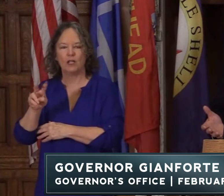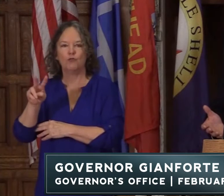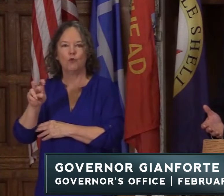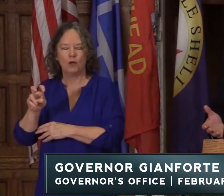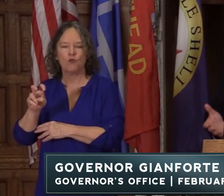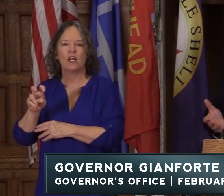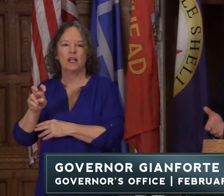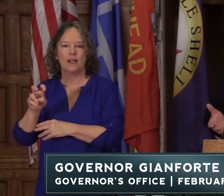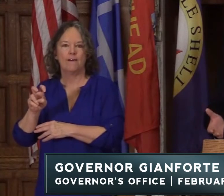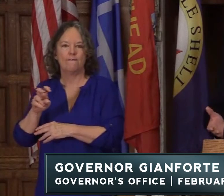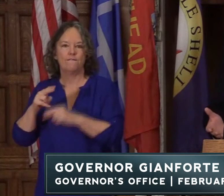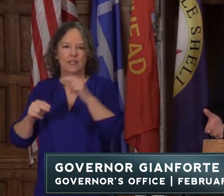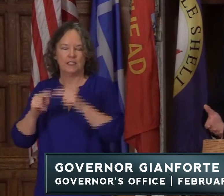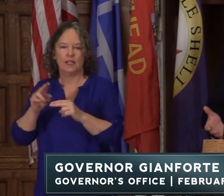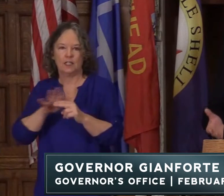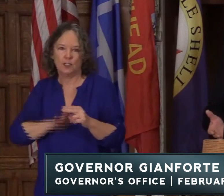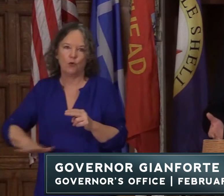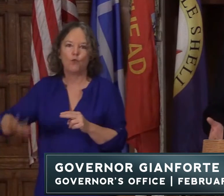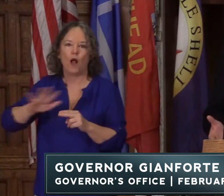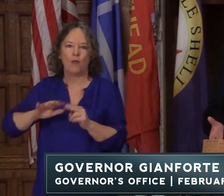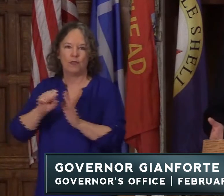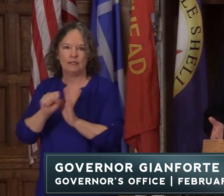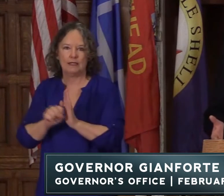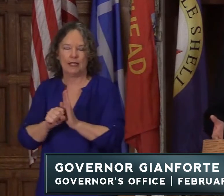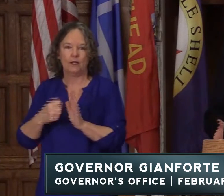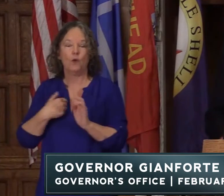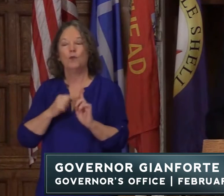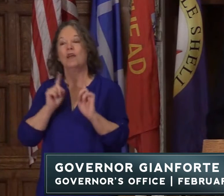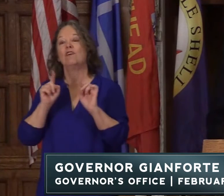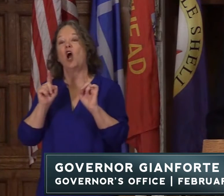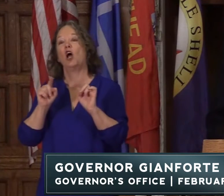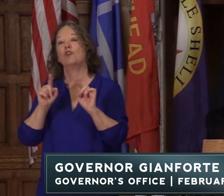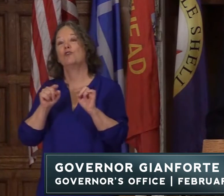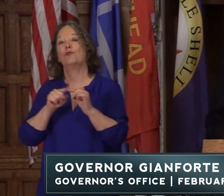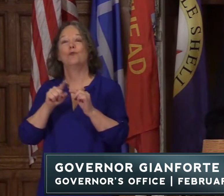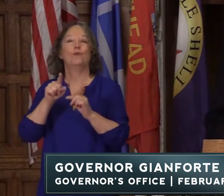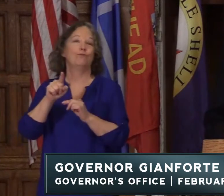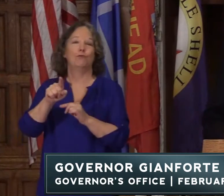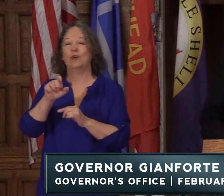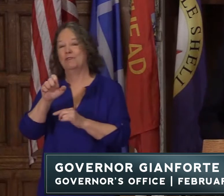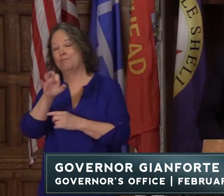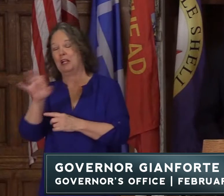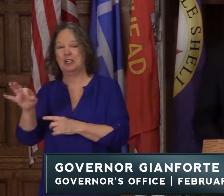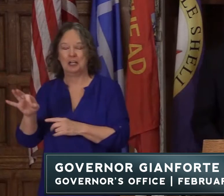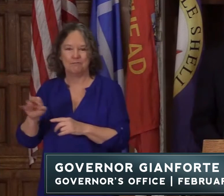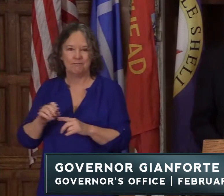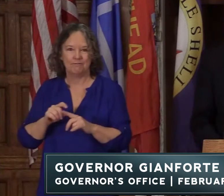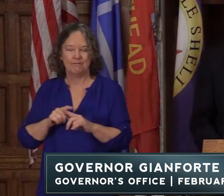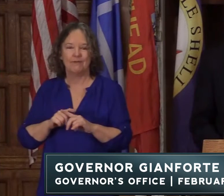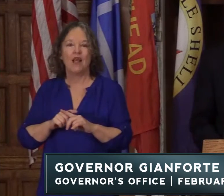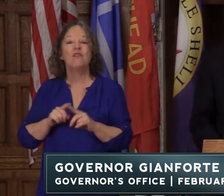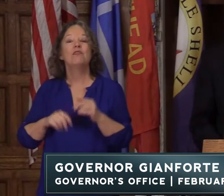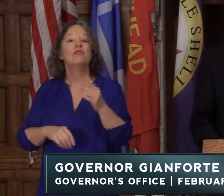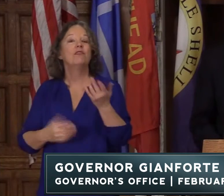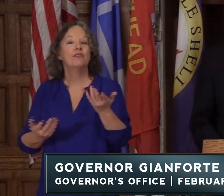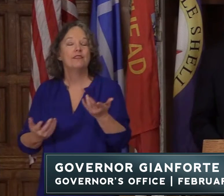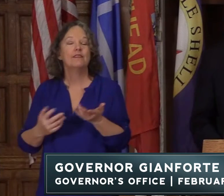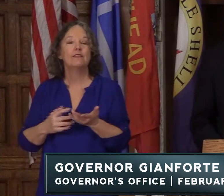the state. So we've been to all but one. Okay, at this point with a first dose, the uptake has